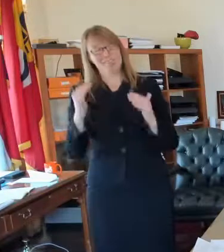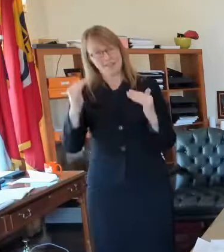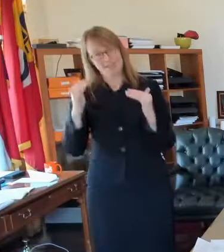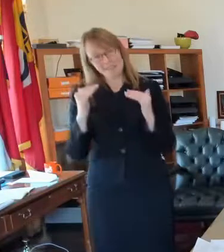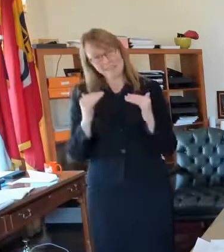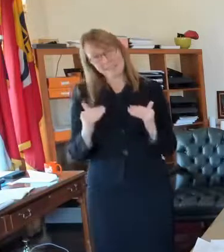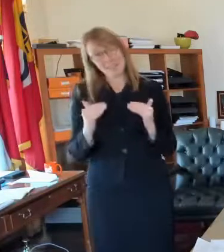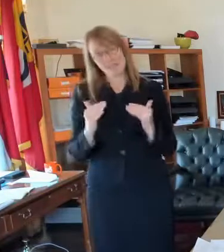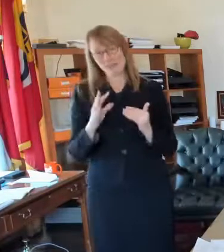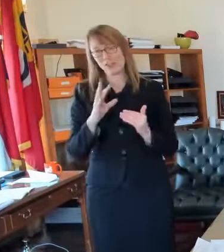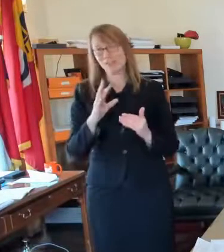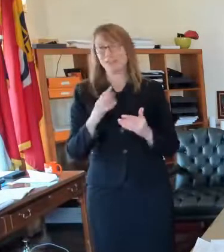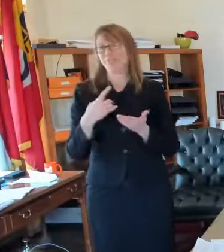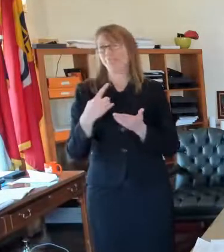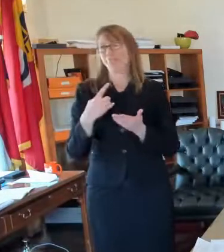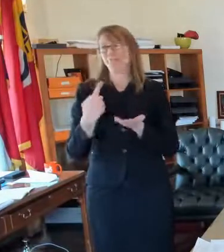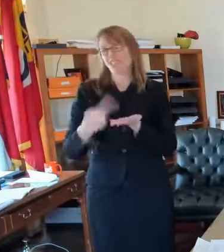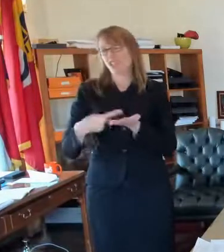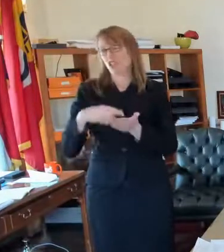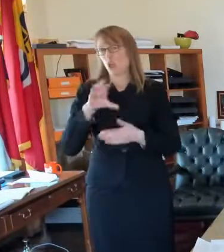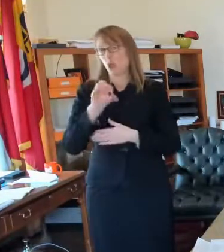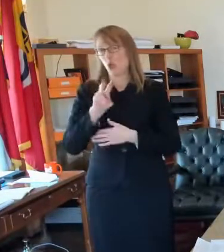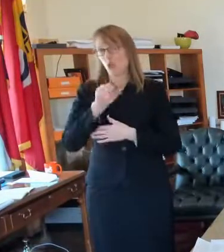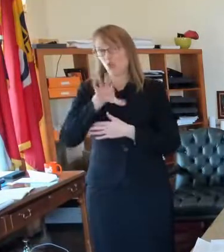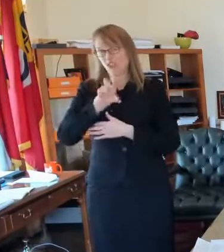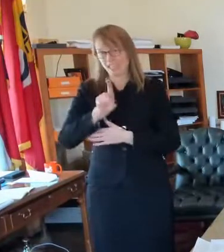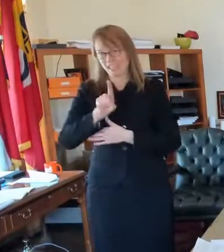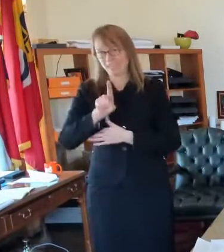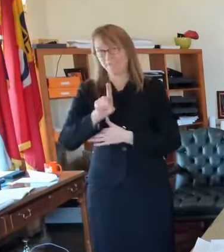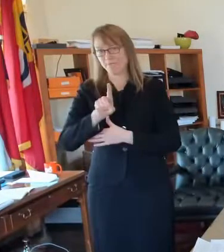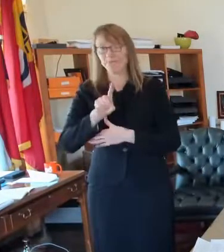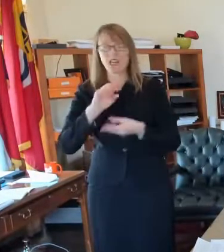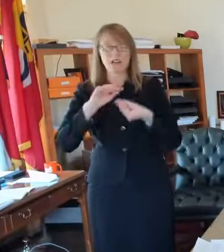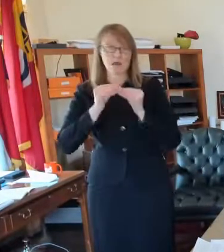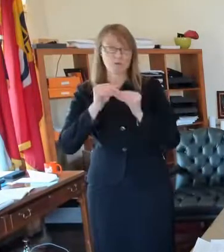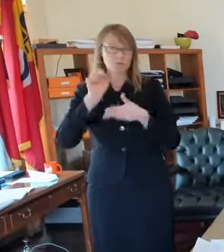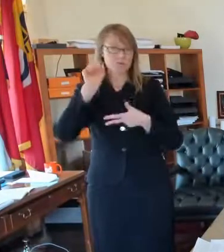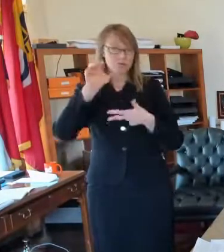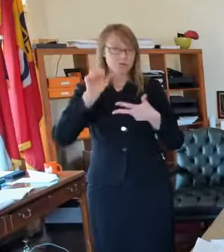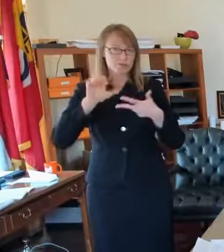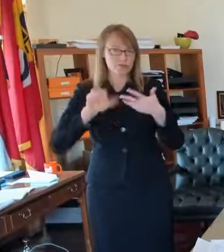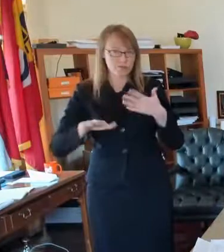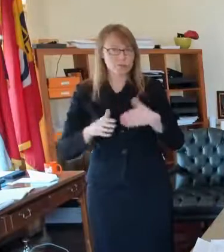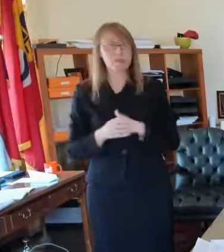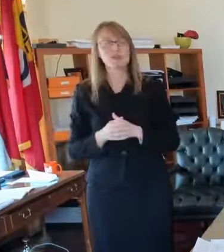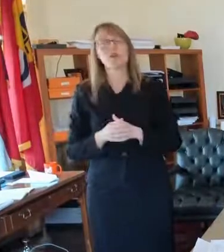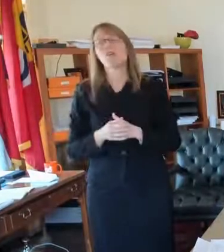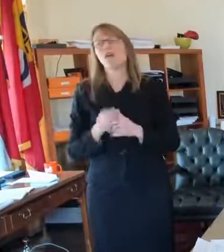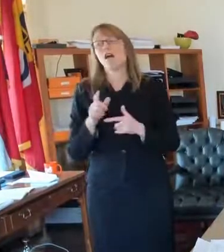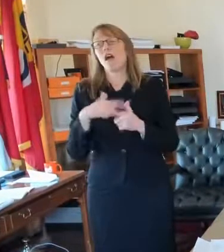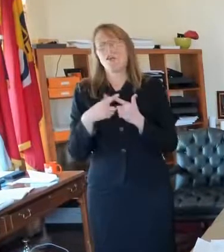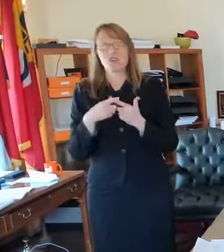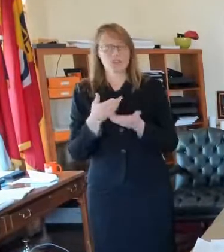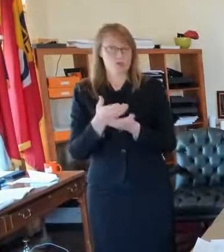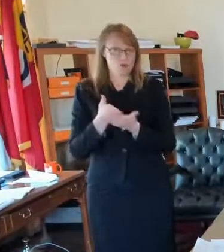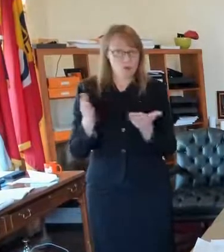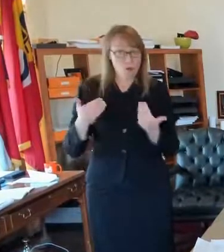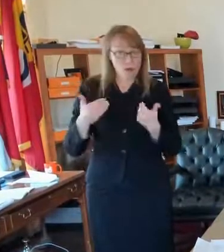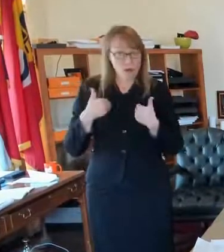the numbers, and then, of course, I will take your questions on COVID and on anything else that's on your